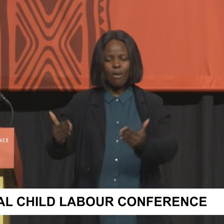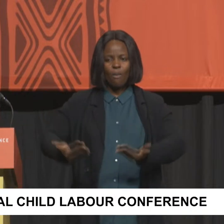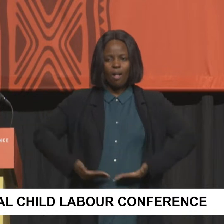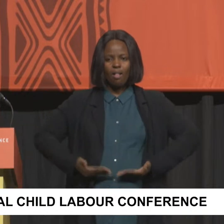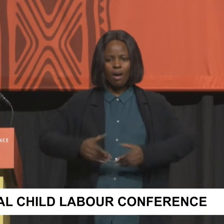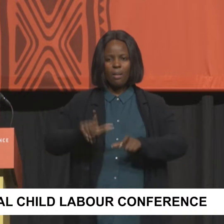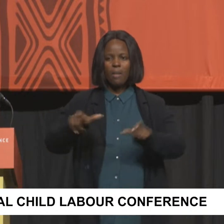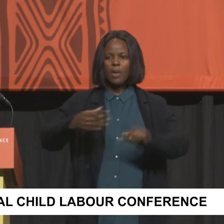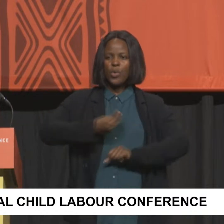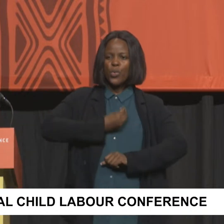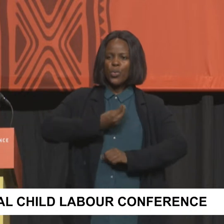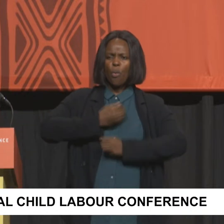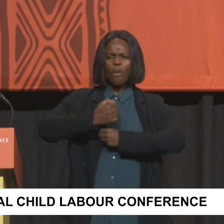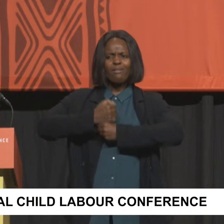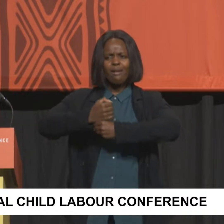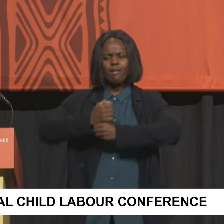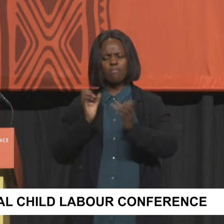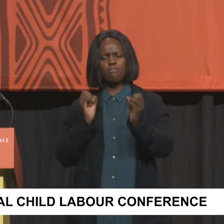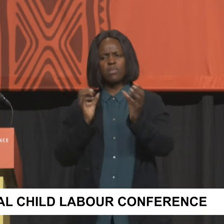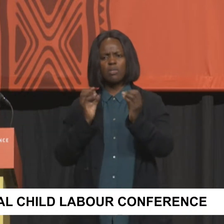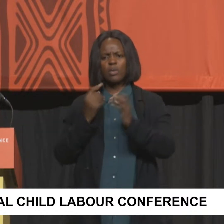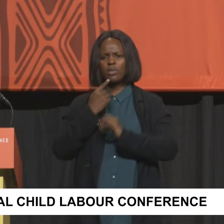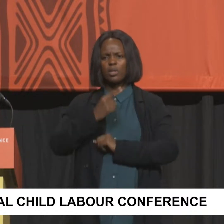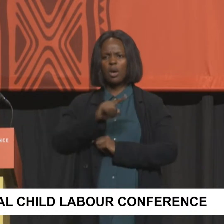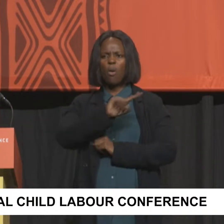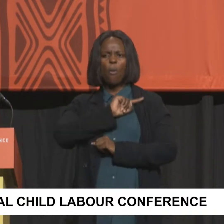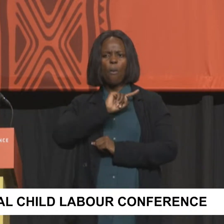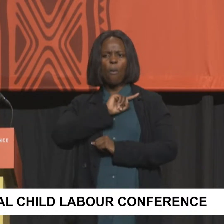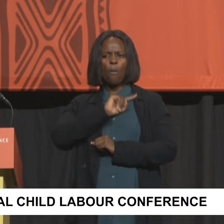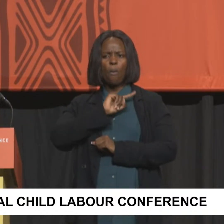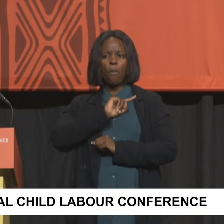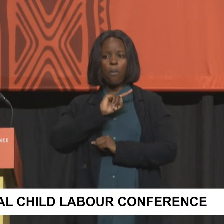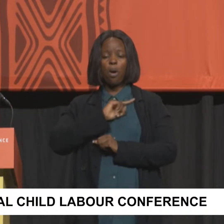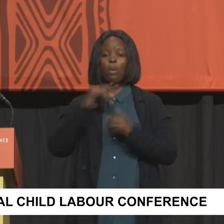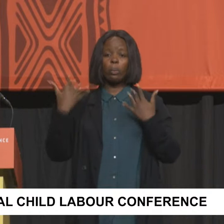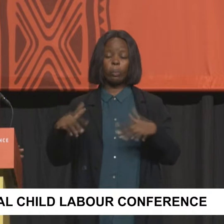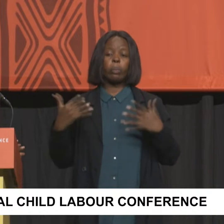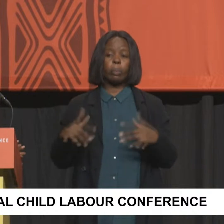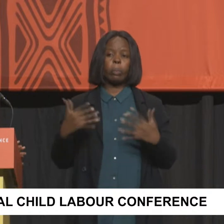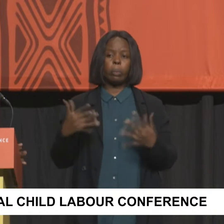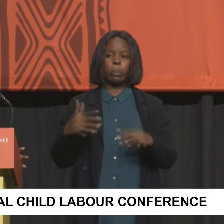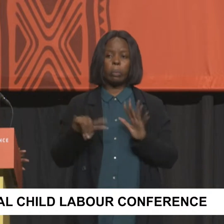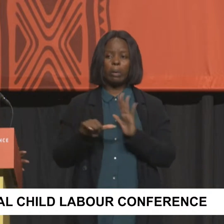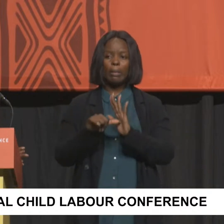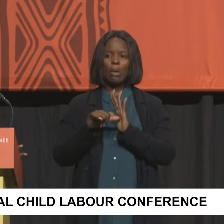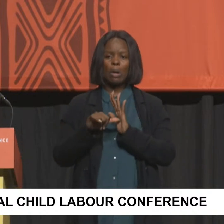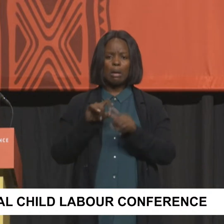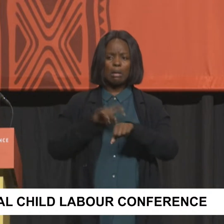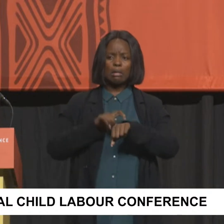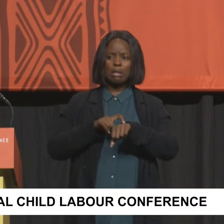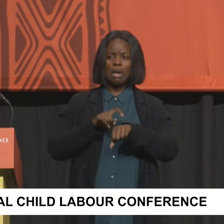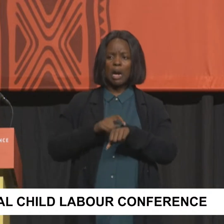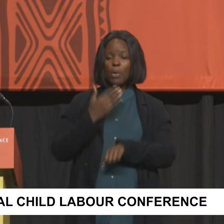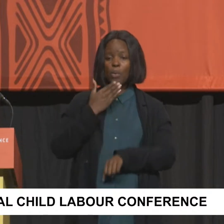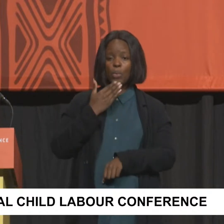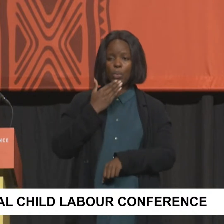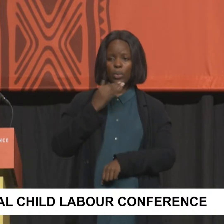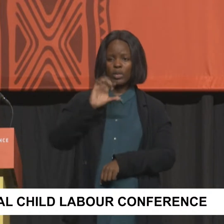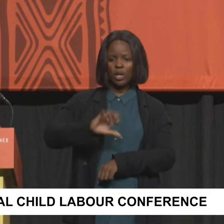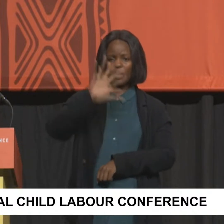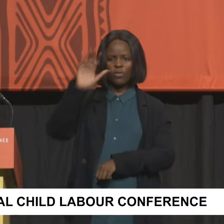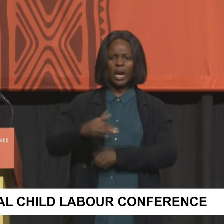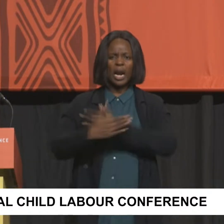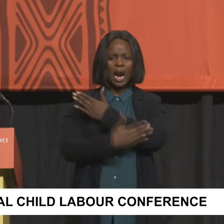delegates, the young people, and talk about why this is a momentous occasion for South Africa. As we mentioned, this